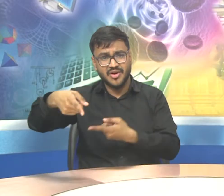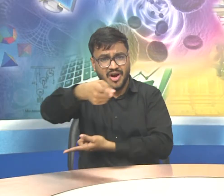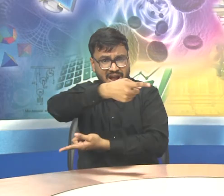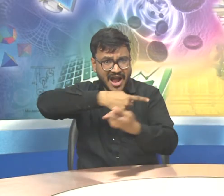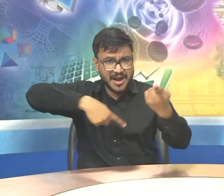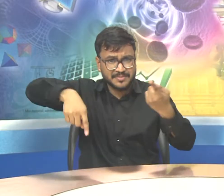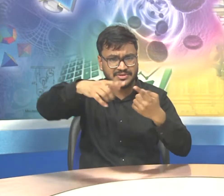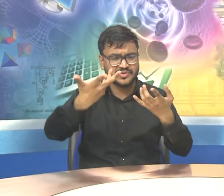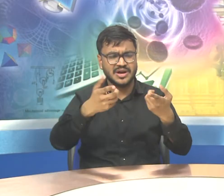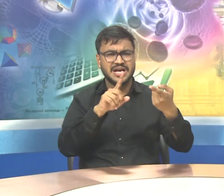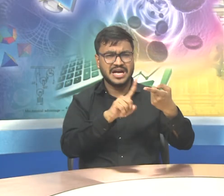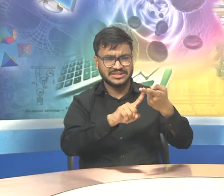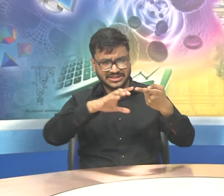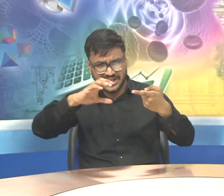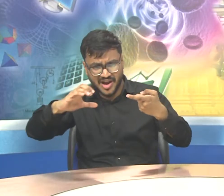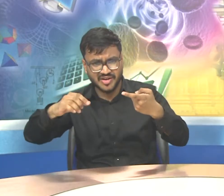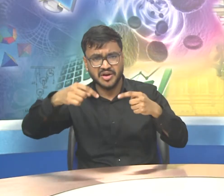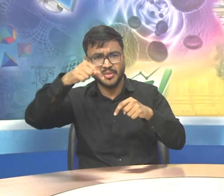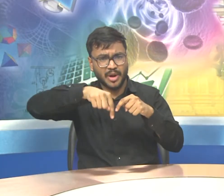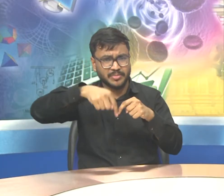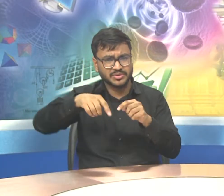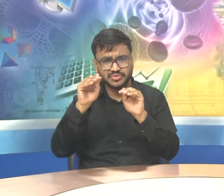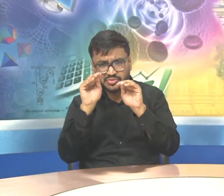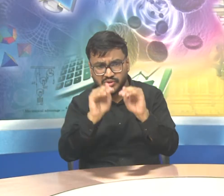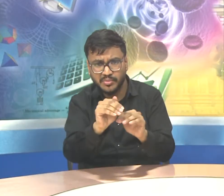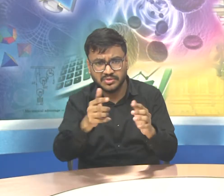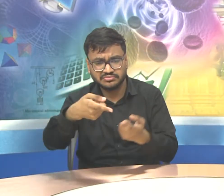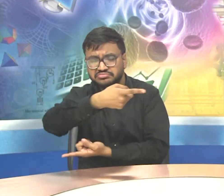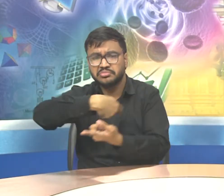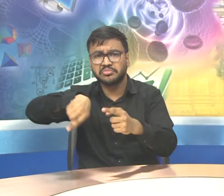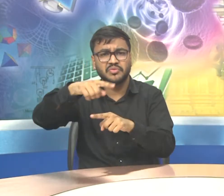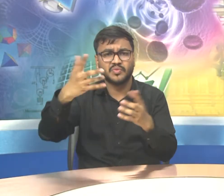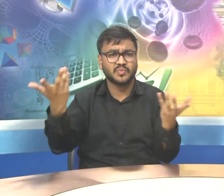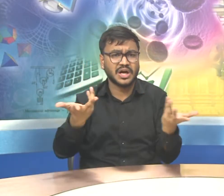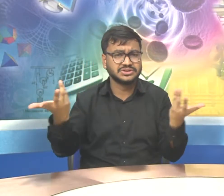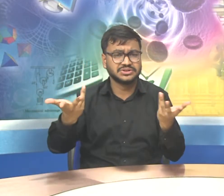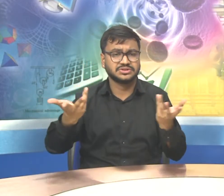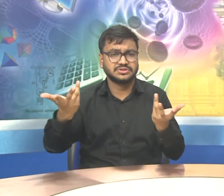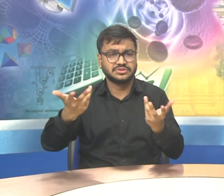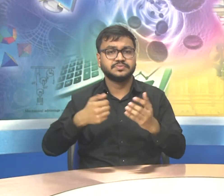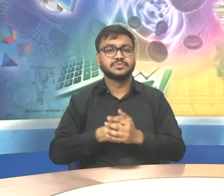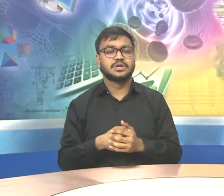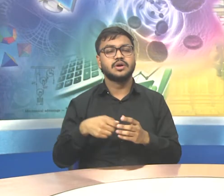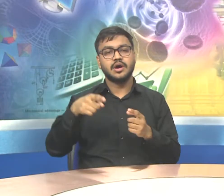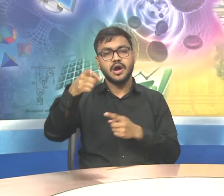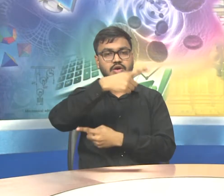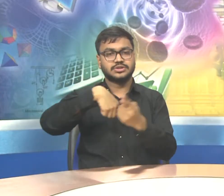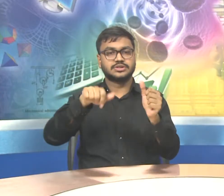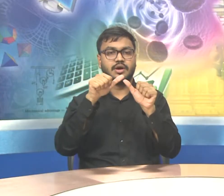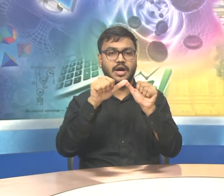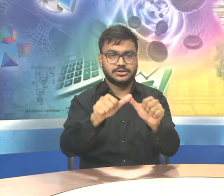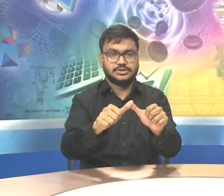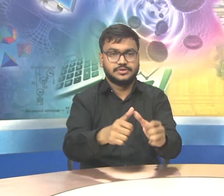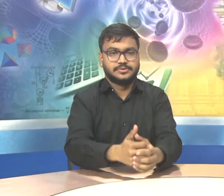Members of which of the following House are not the members of the Electoral